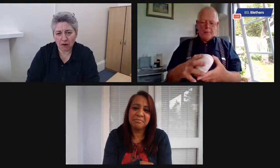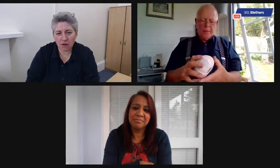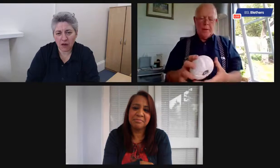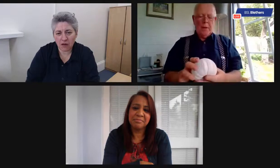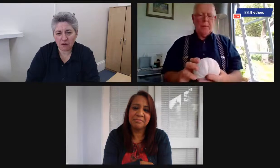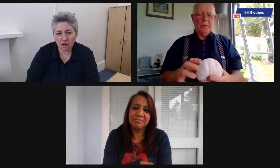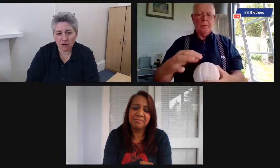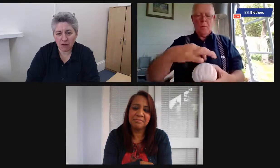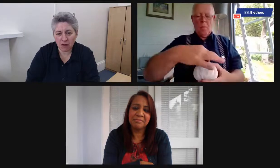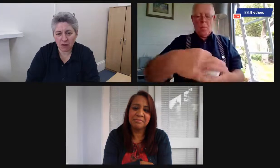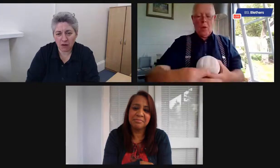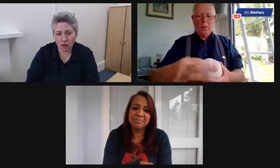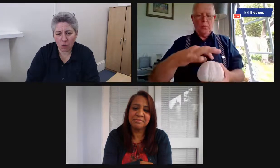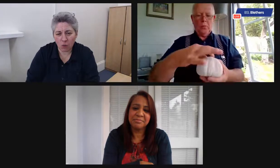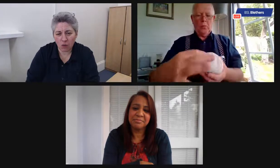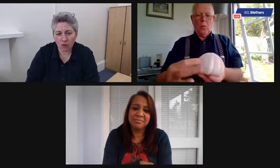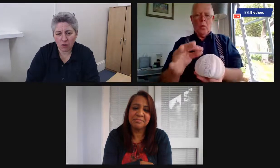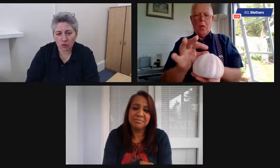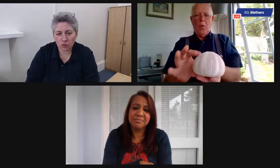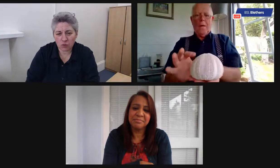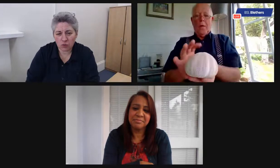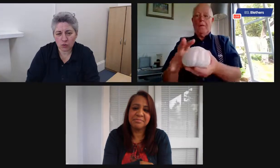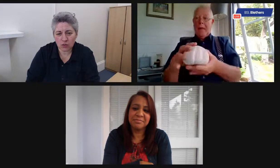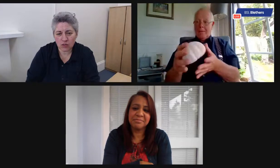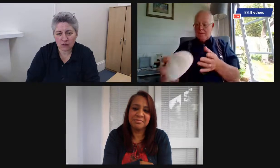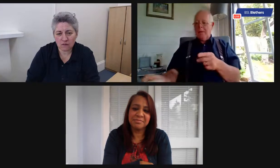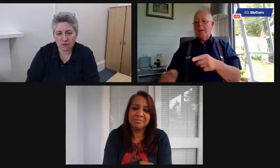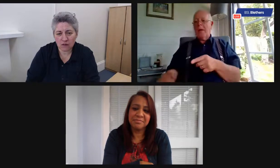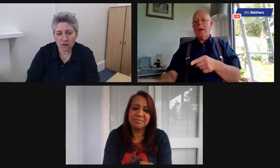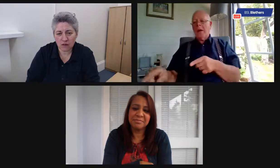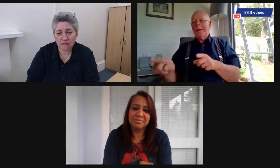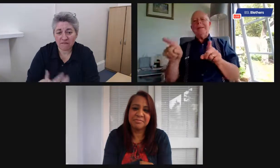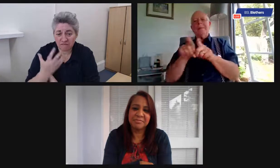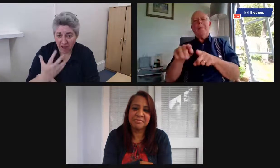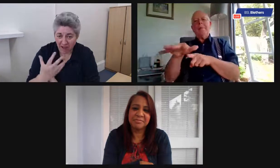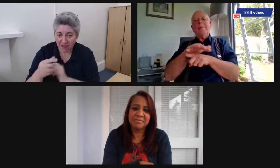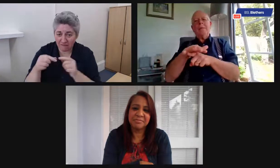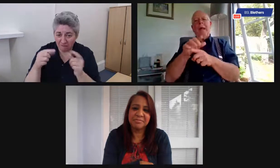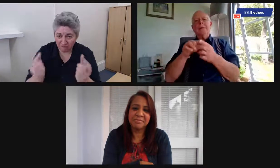those. But yeah, you can see these stripes on the side. There's always 5 segments,